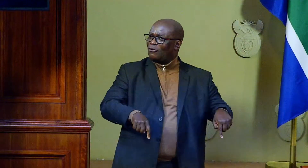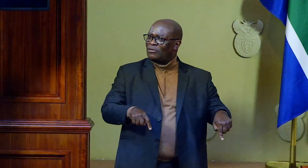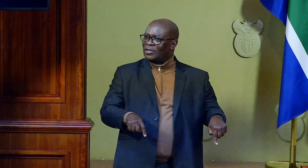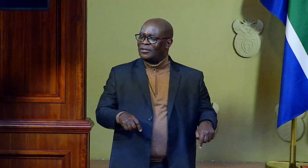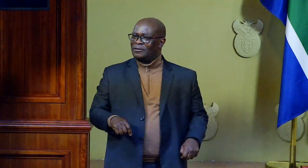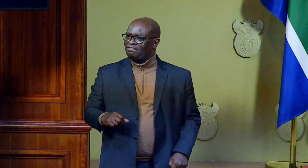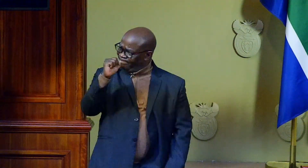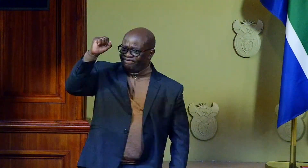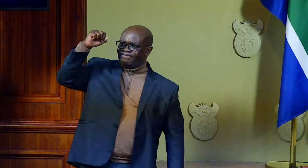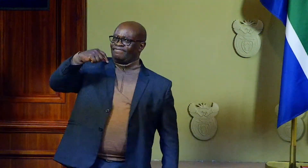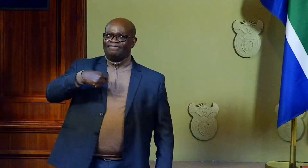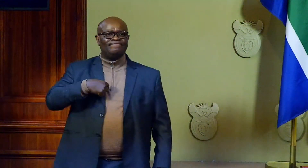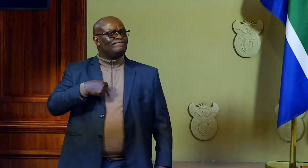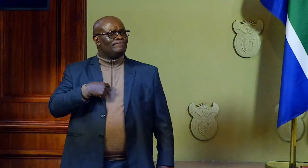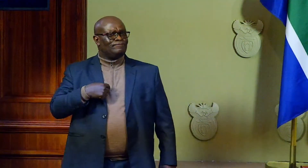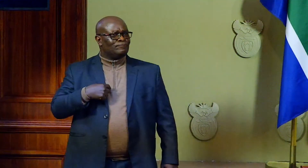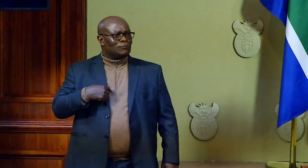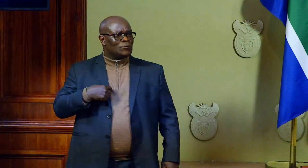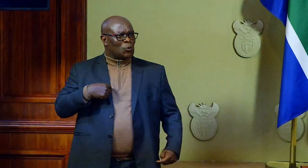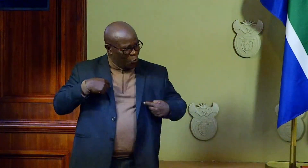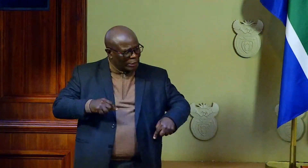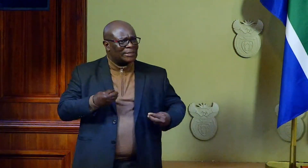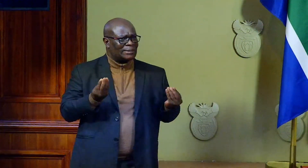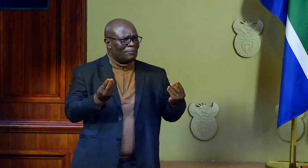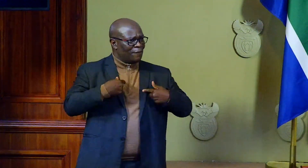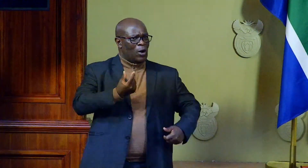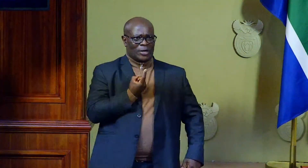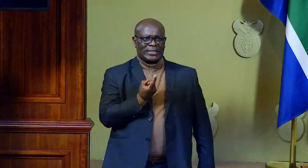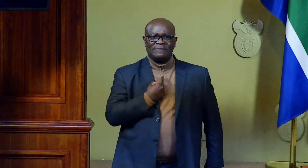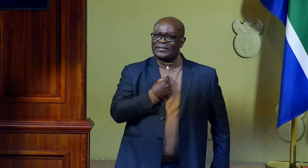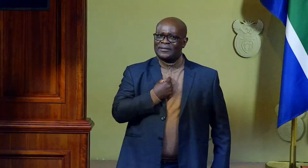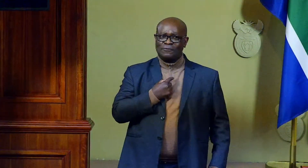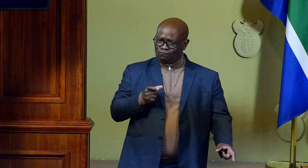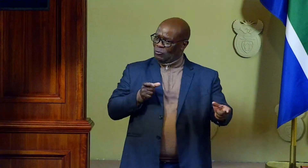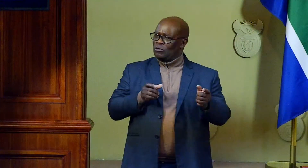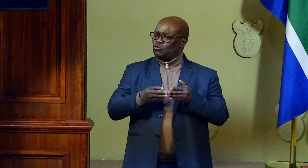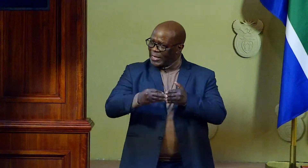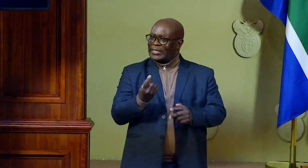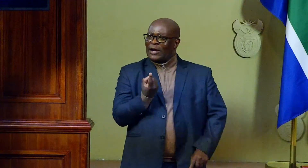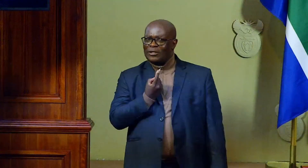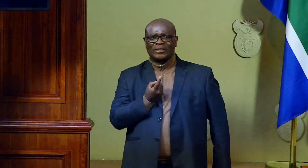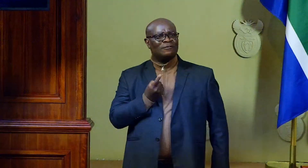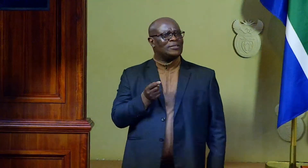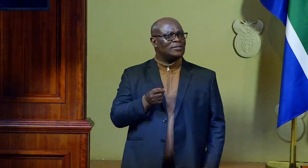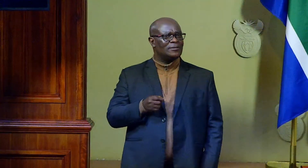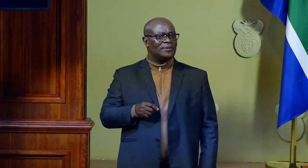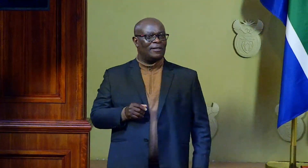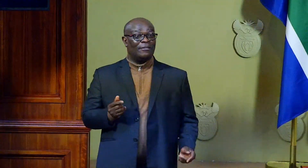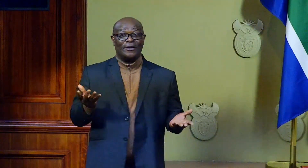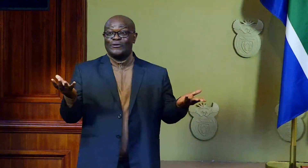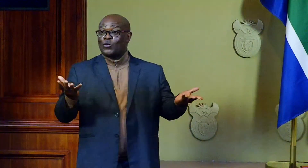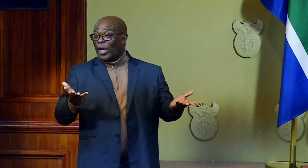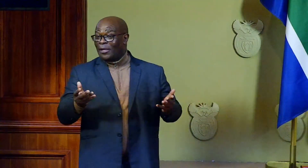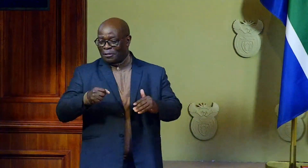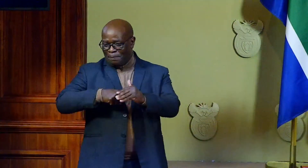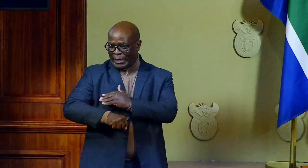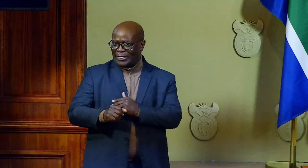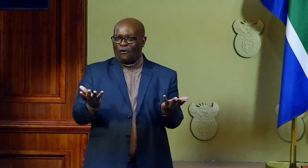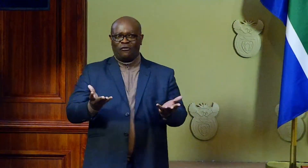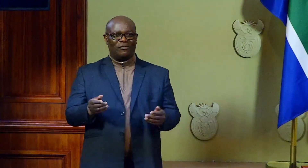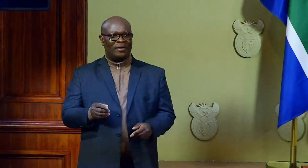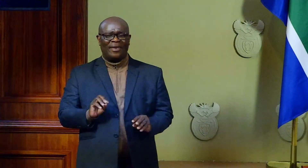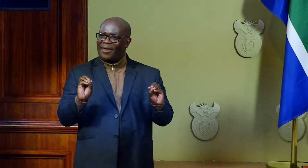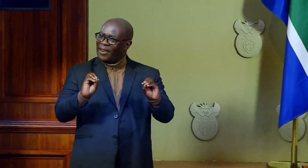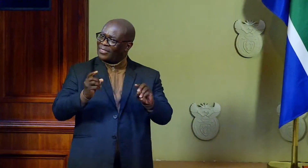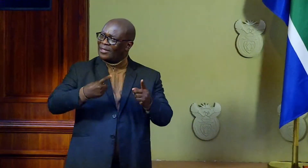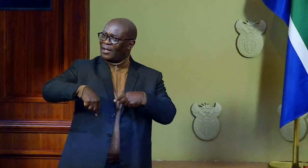was the disability movement in South Africa. There was a resistance to say we want something for ourselves, to lead ourselves, to